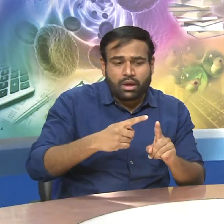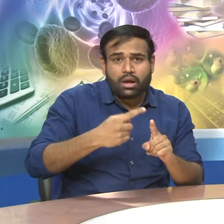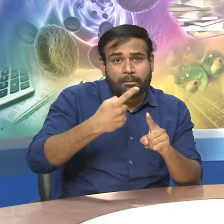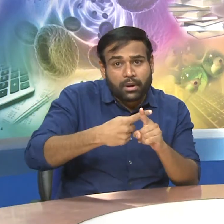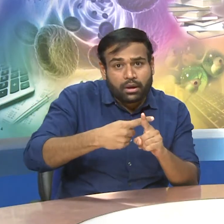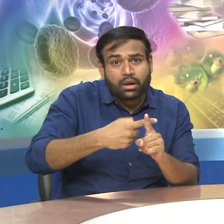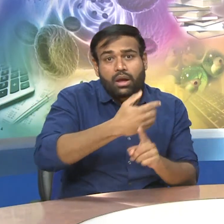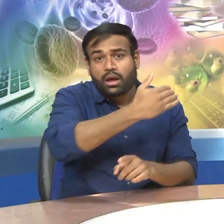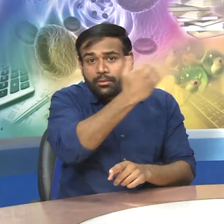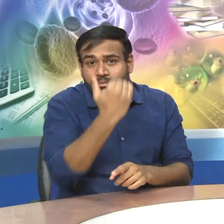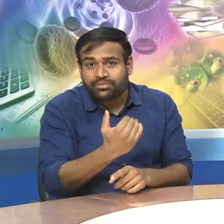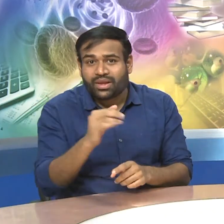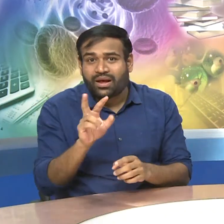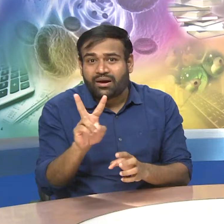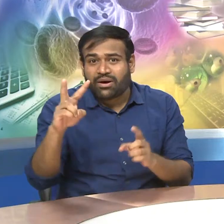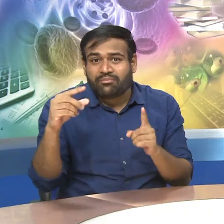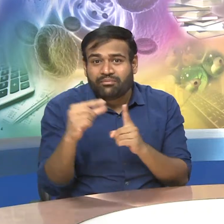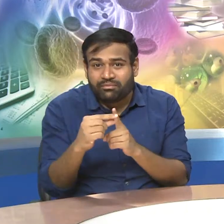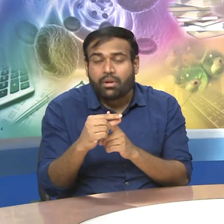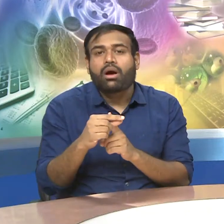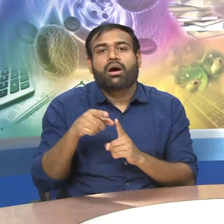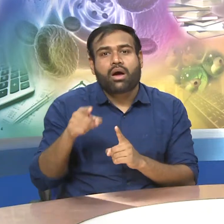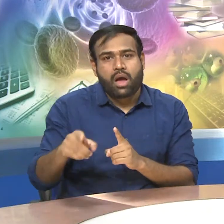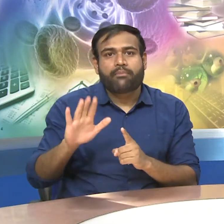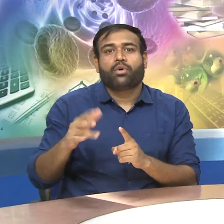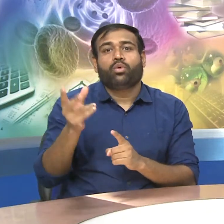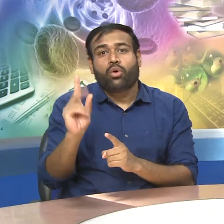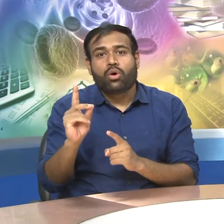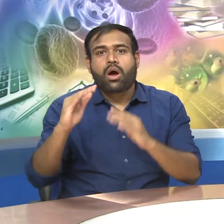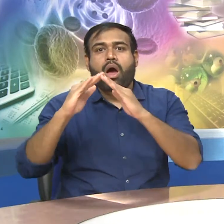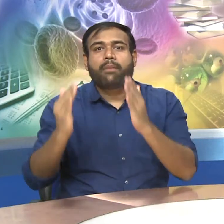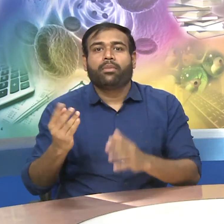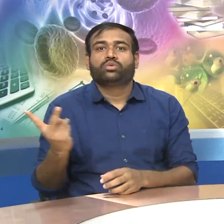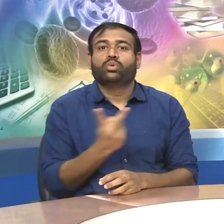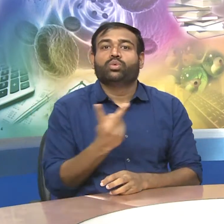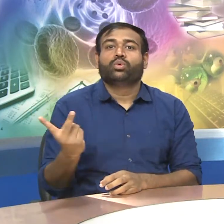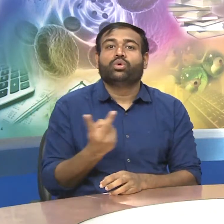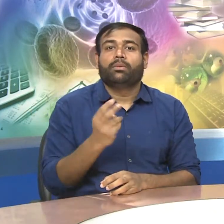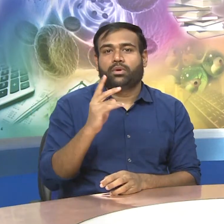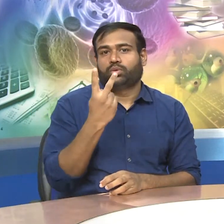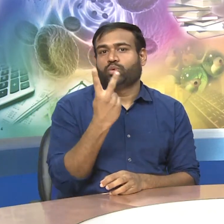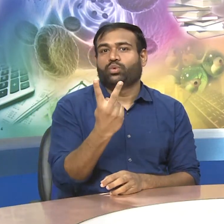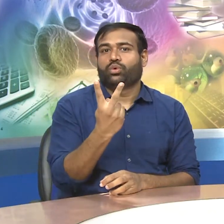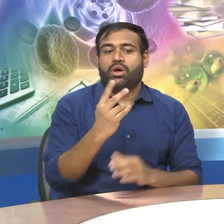Sabha, and in third they have state legislative council,